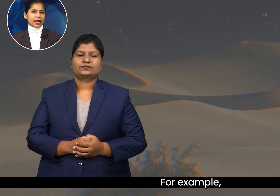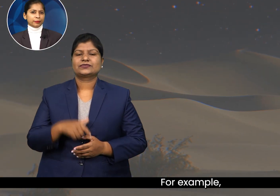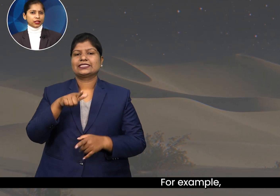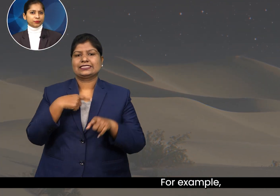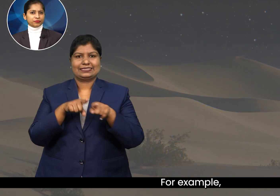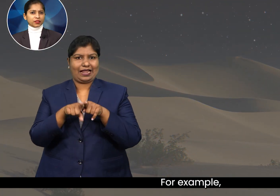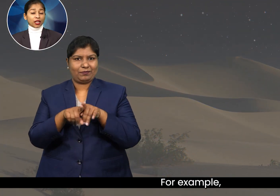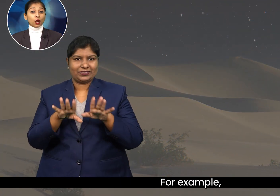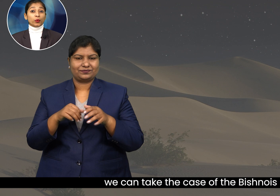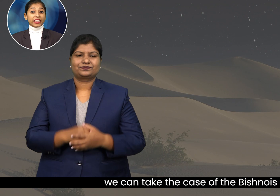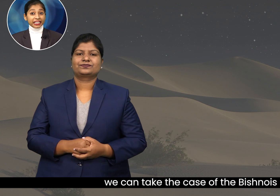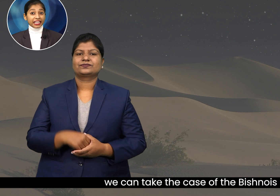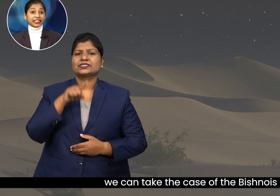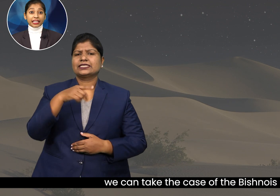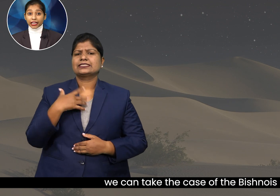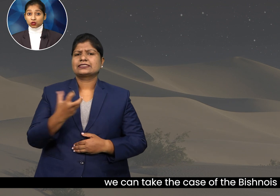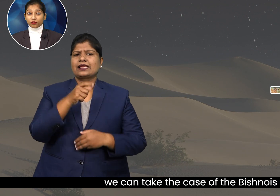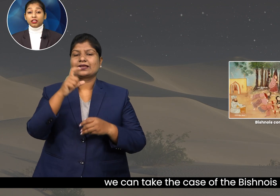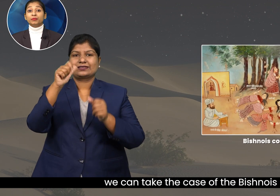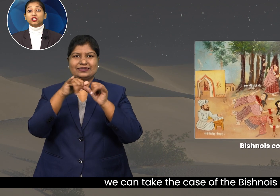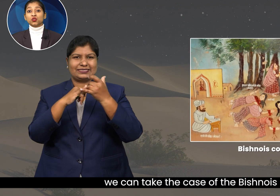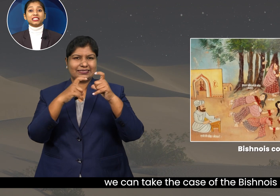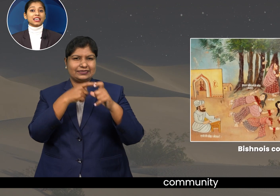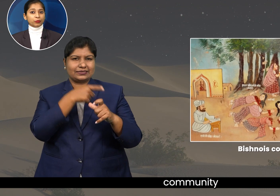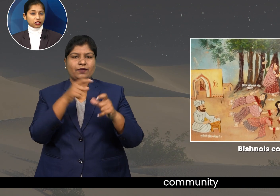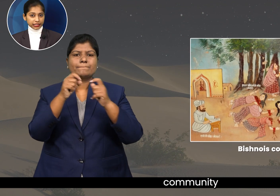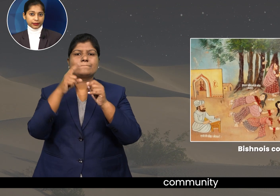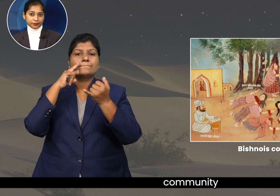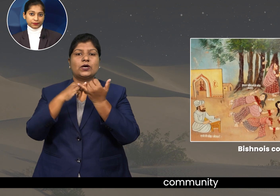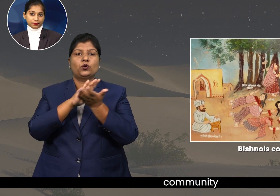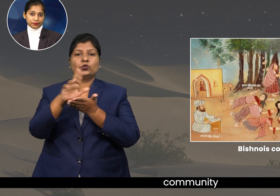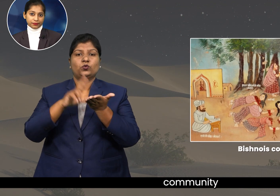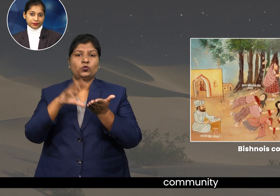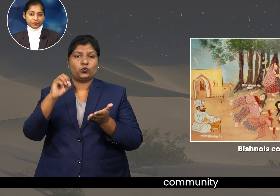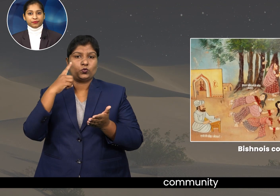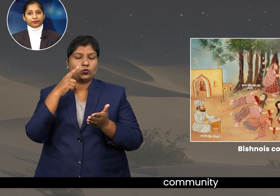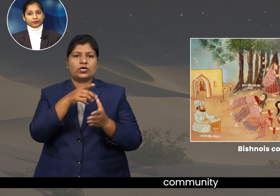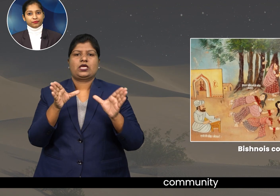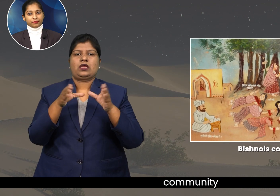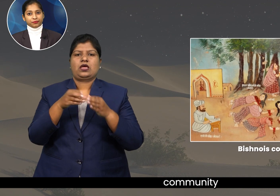For example, we can take the case of the Bishnoi community